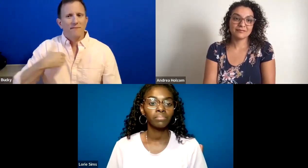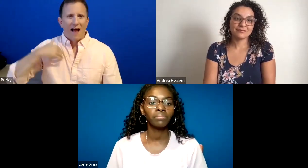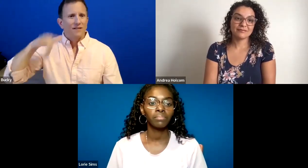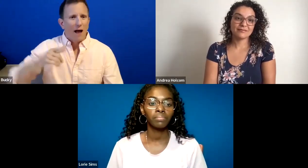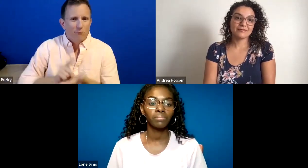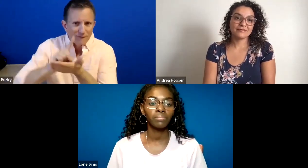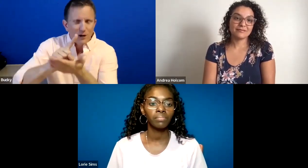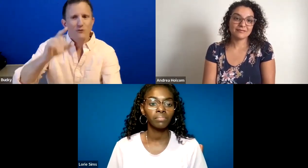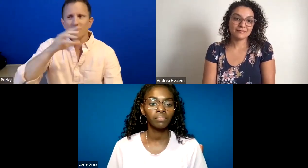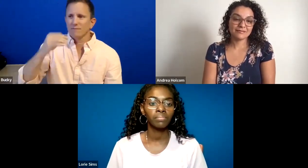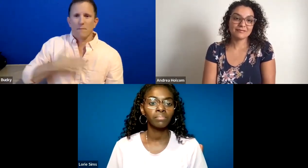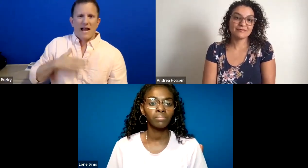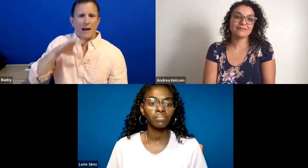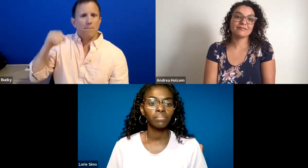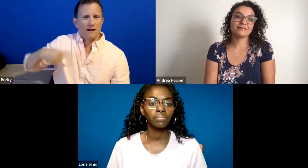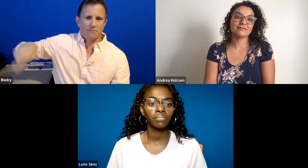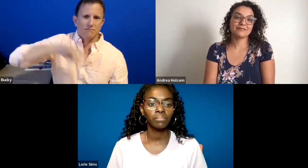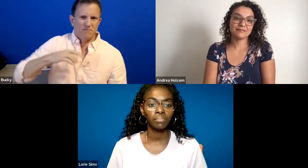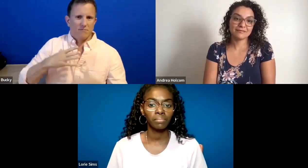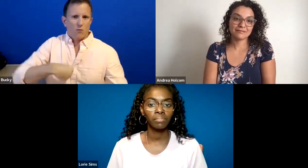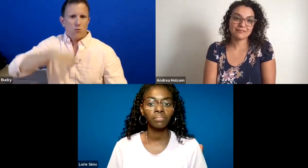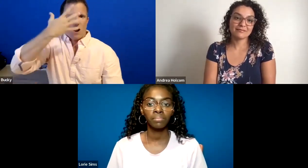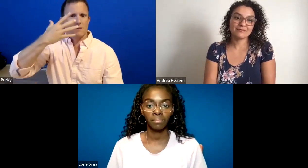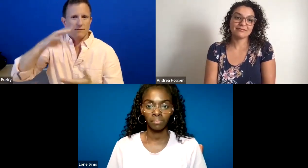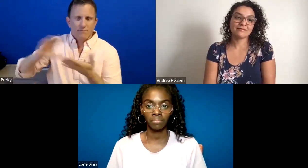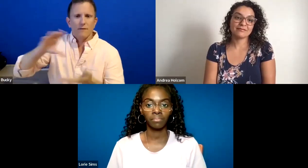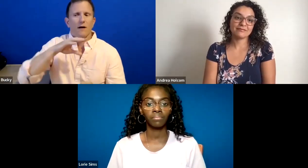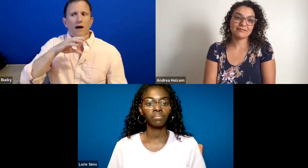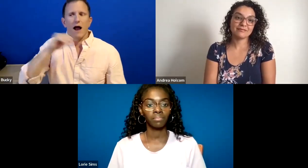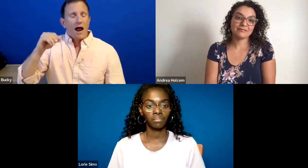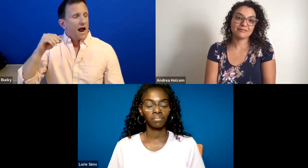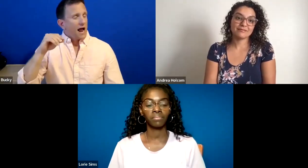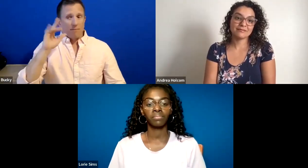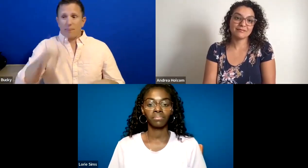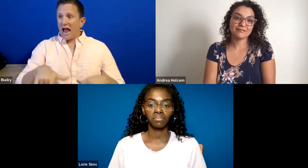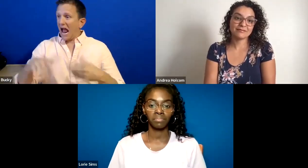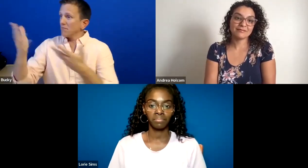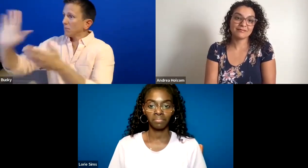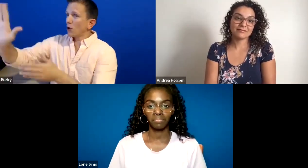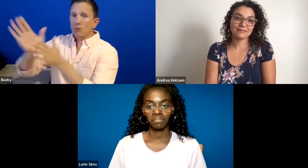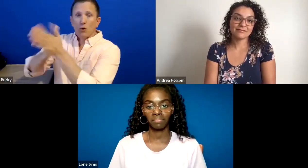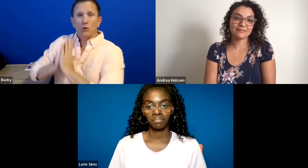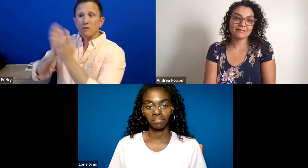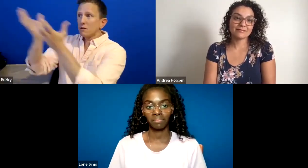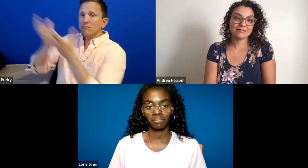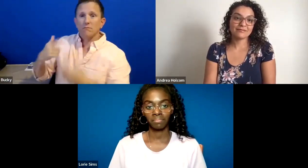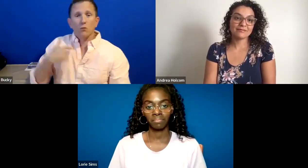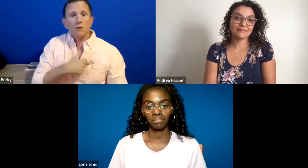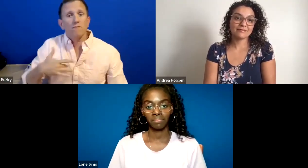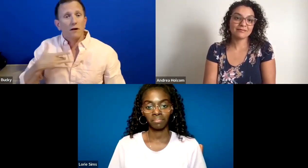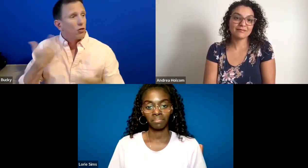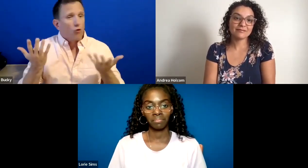And obviously I recognize that I am myself a white male, I have white privilege, and I am in